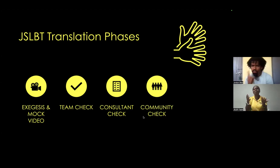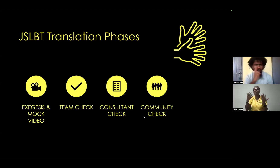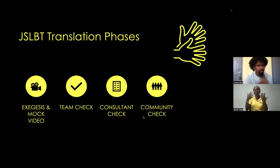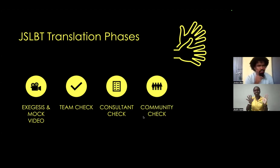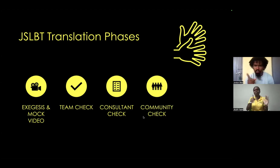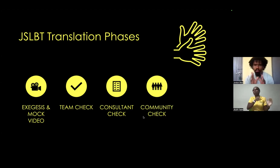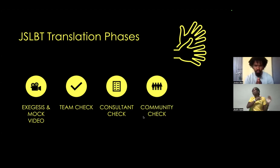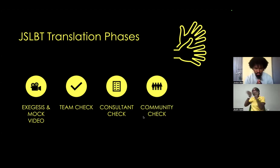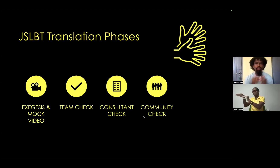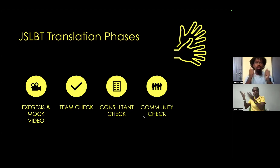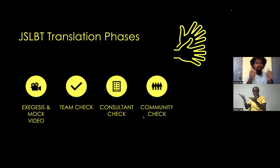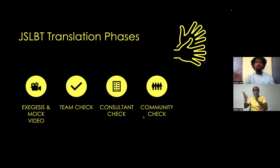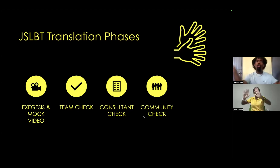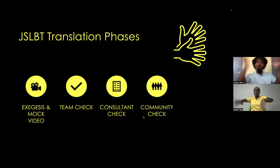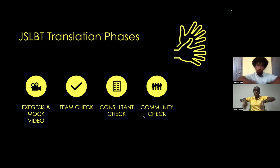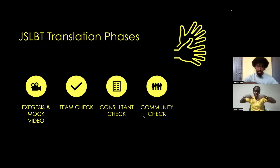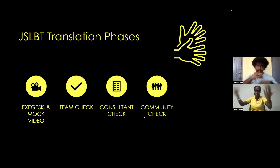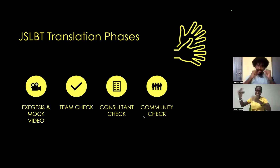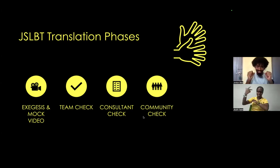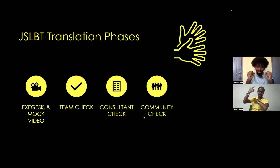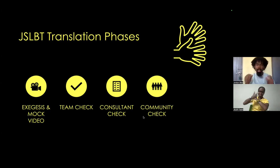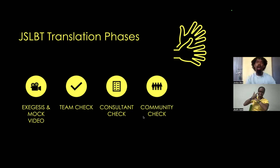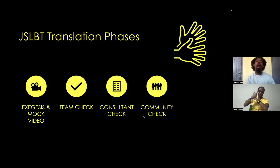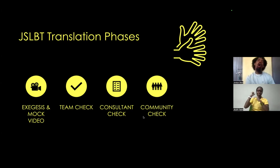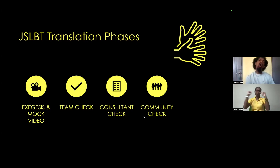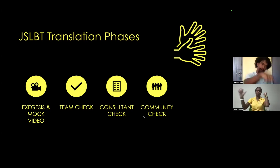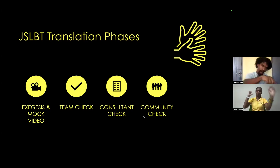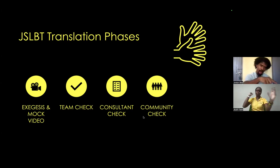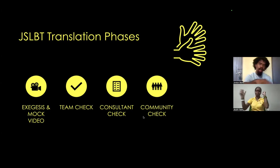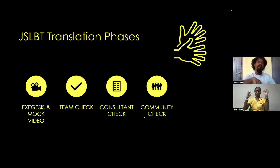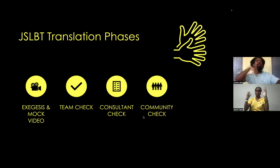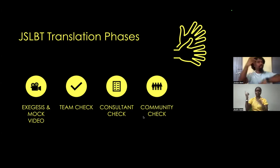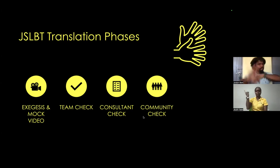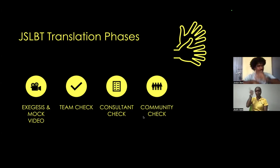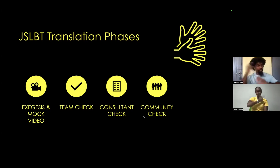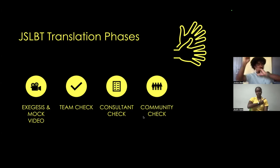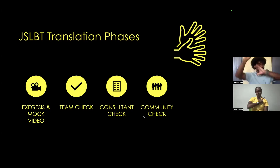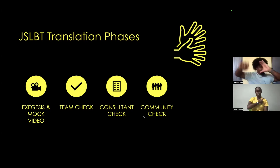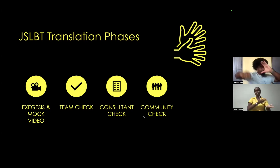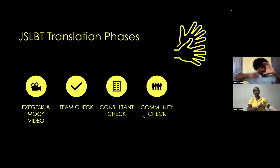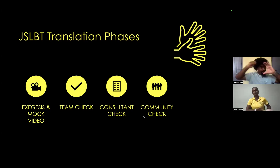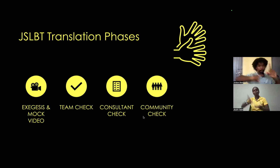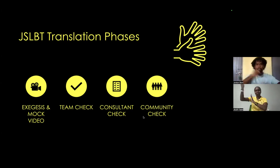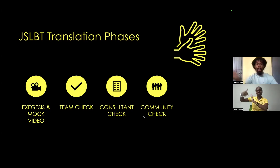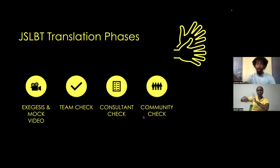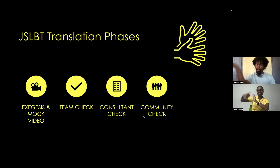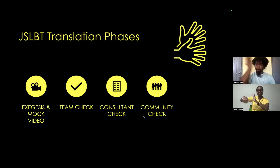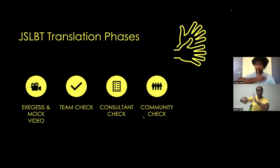Bible. And then after that, we go back here in Jamaica and we do filming to ensure that it's